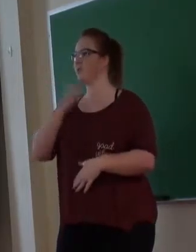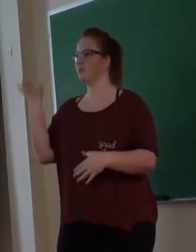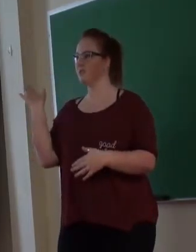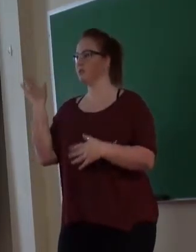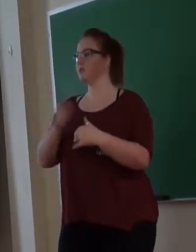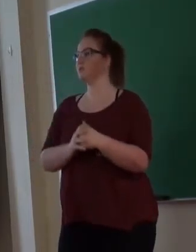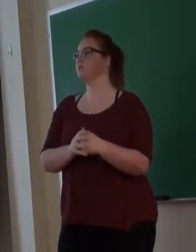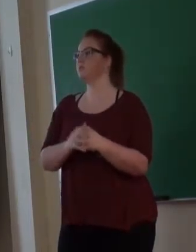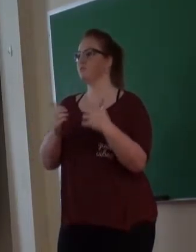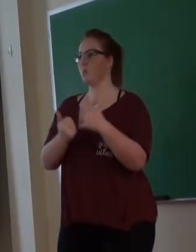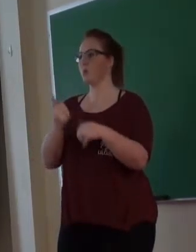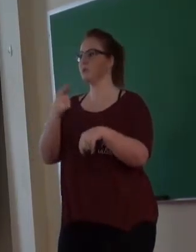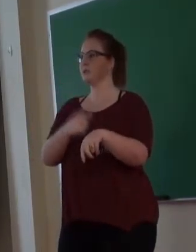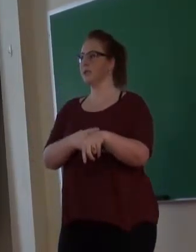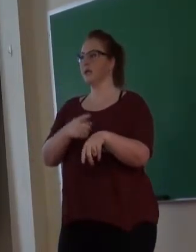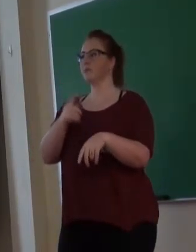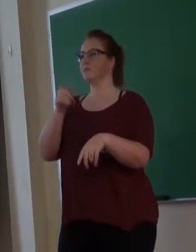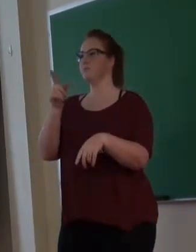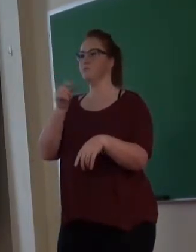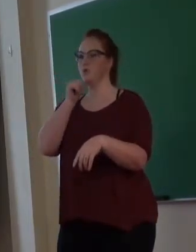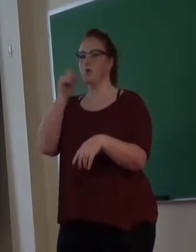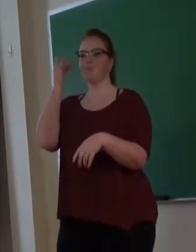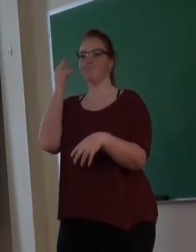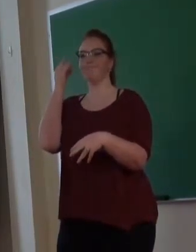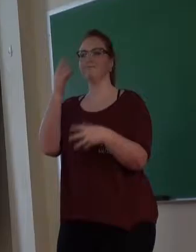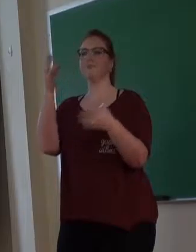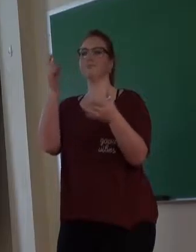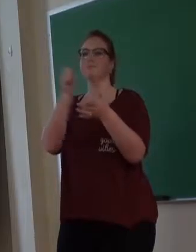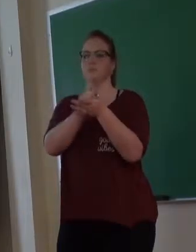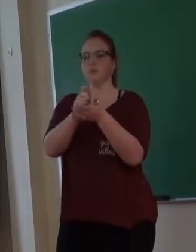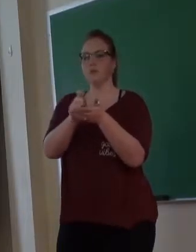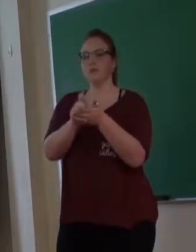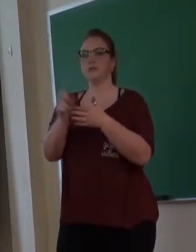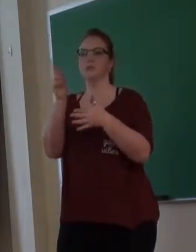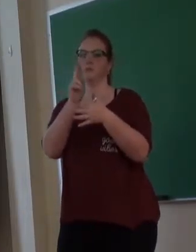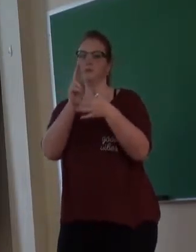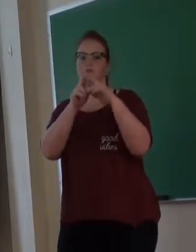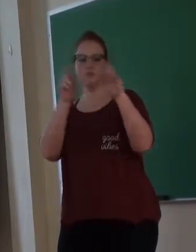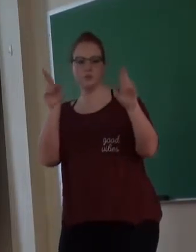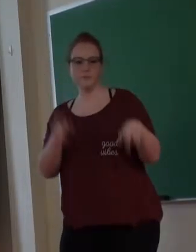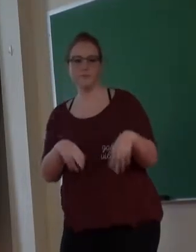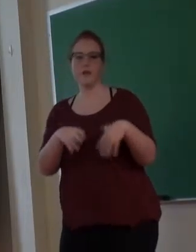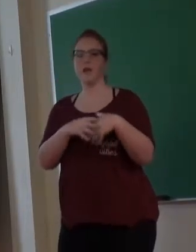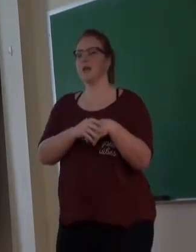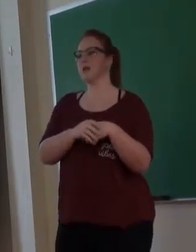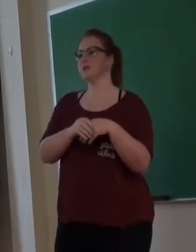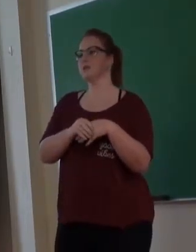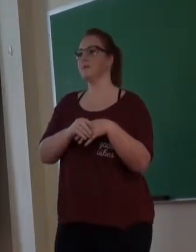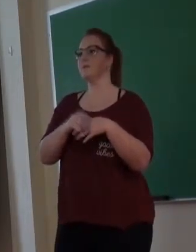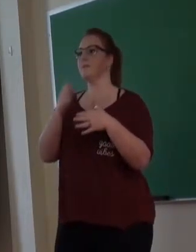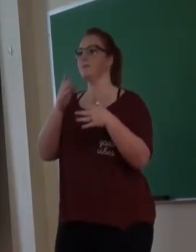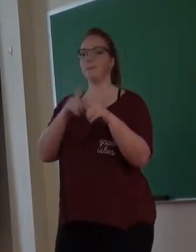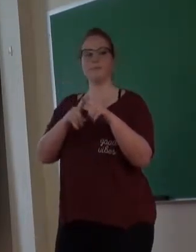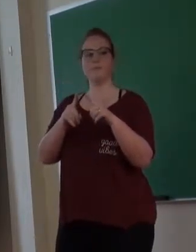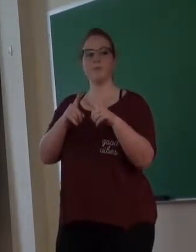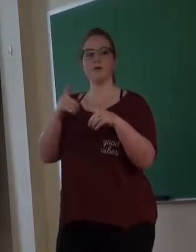normally think of writing resumes and application letters as a form of argumentative writing and research, it actually turns